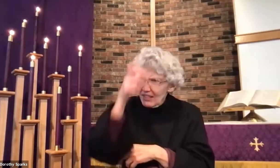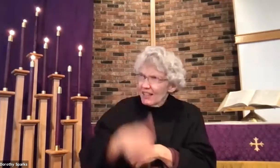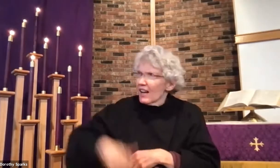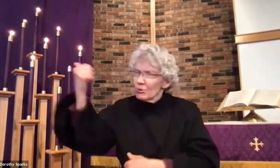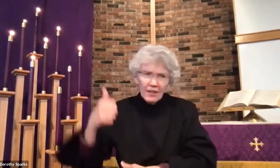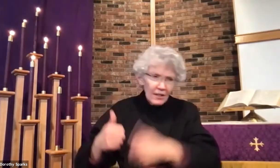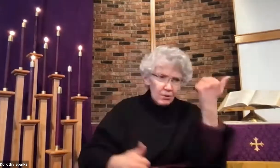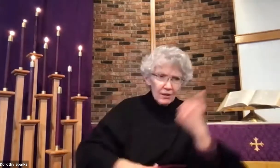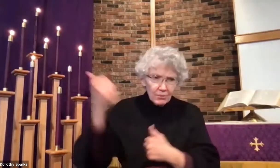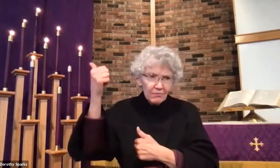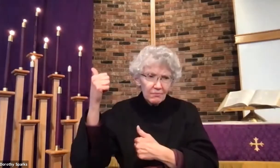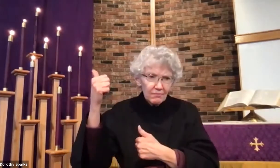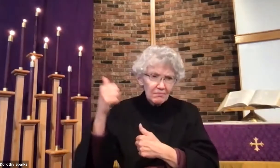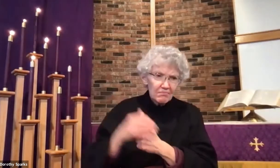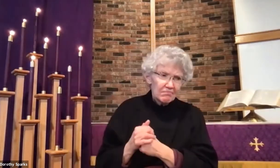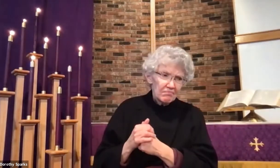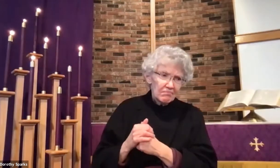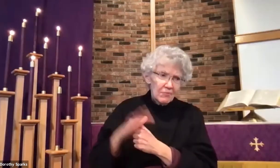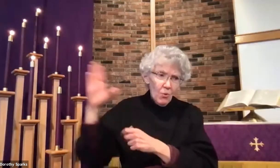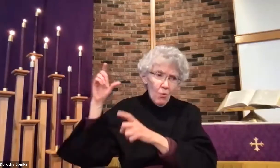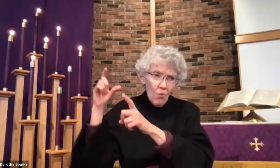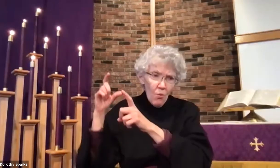Your word casts out demons.